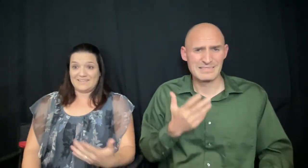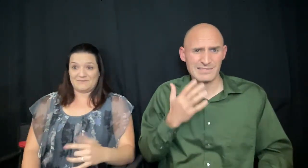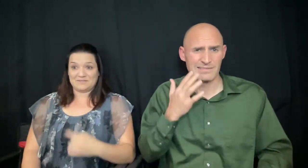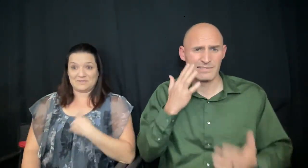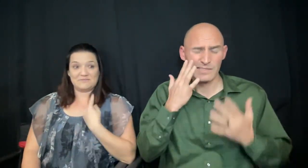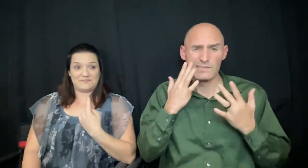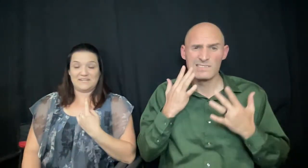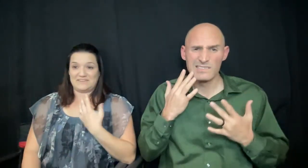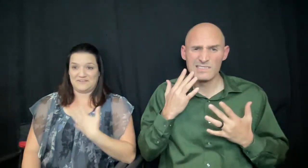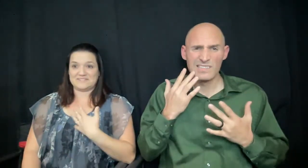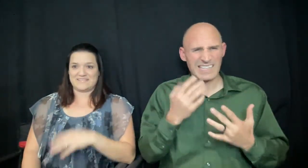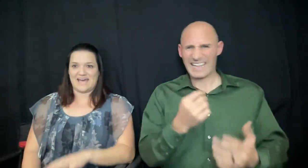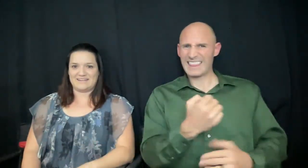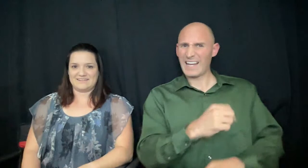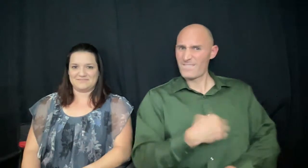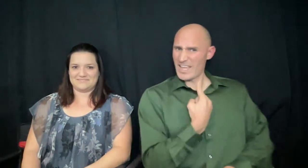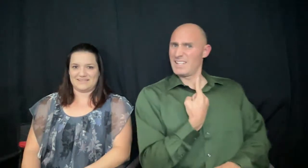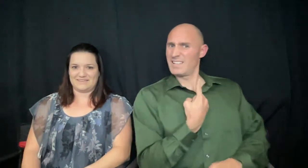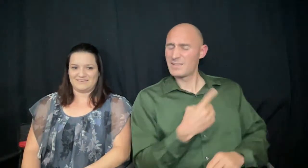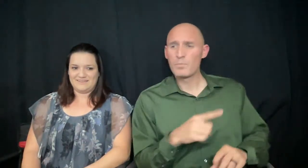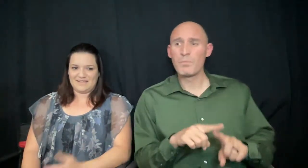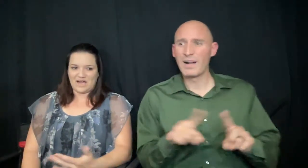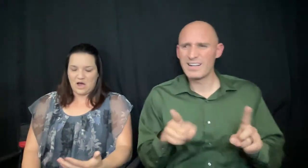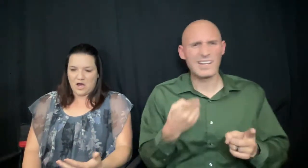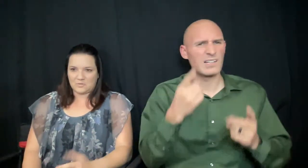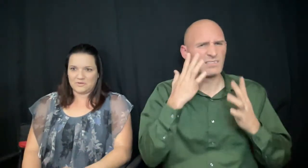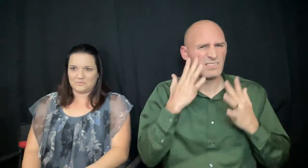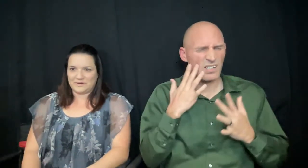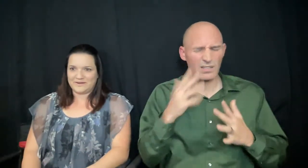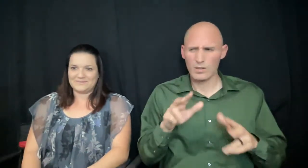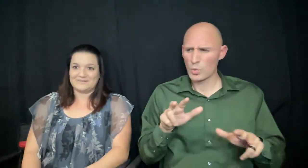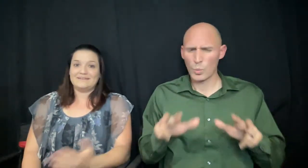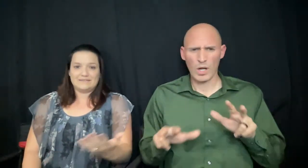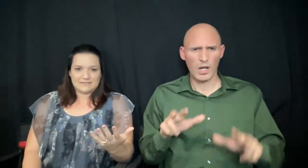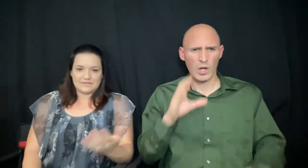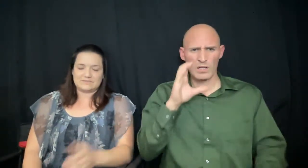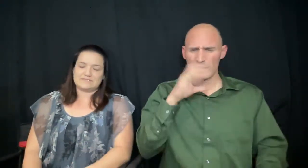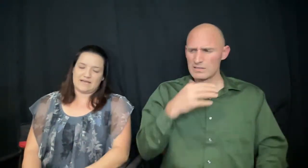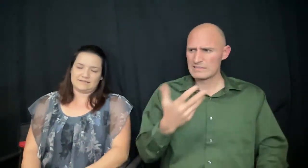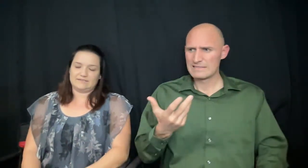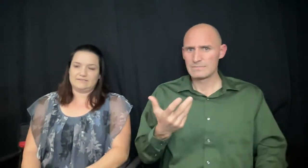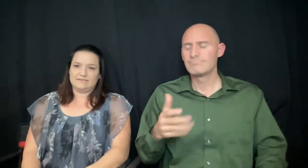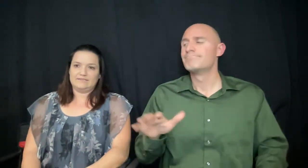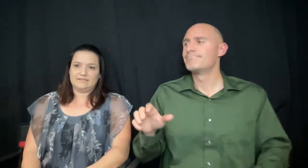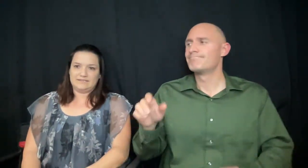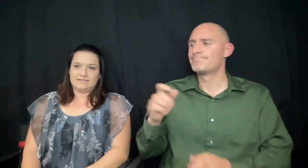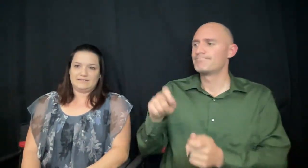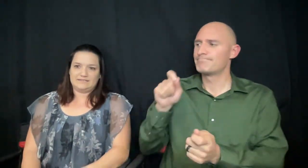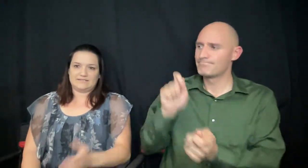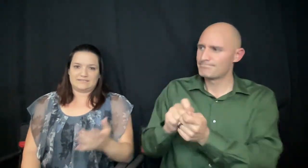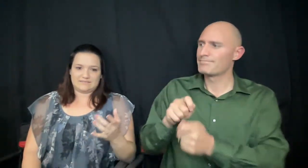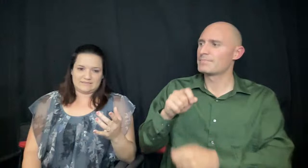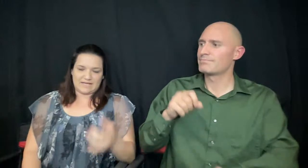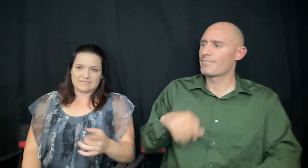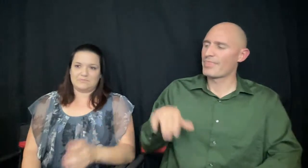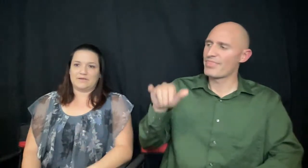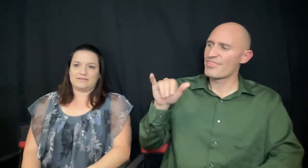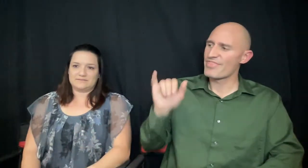felt a little offended. He felt sad. And he was like, he got awkward and weird. And he goes, exactly. He's like, that's the point.